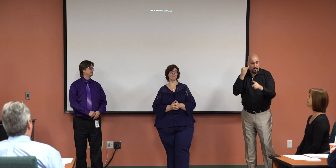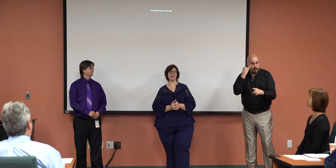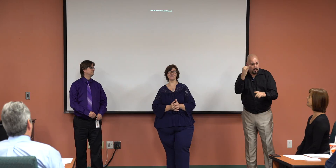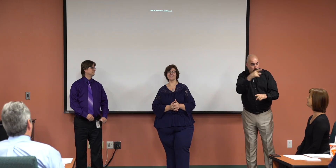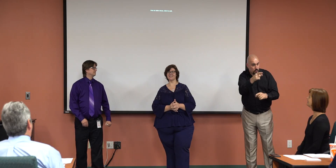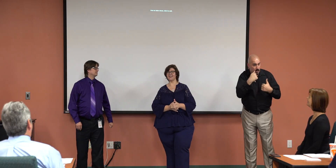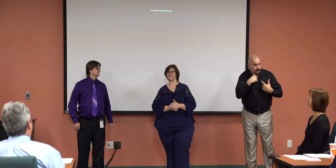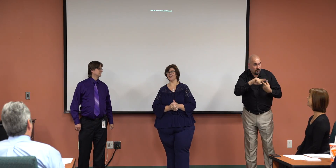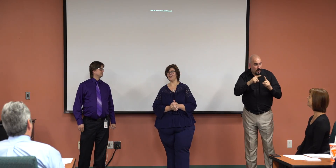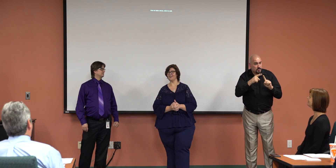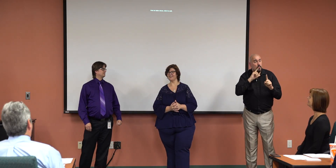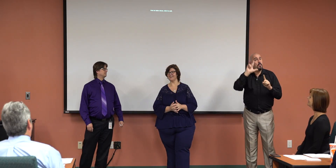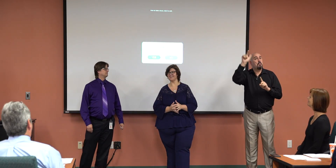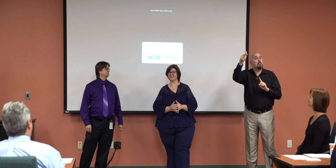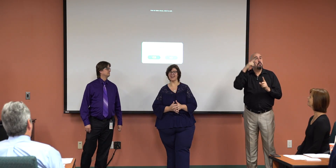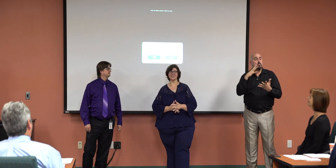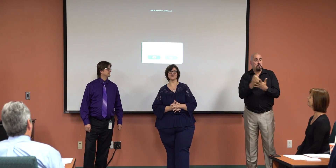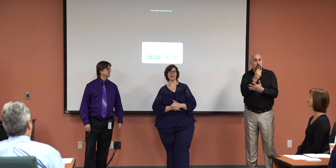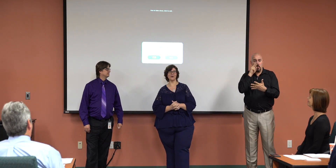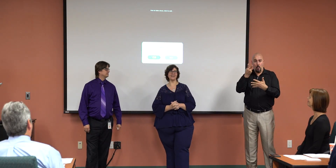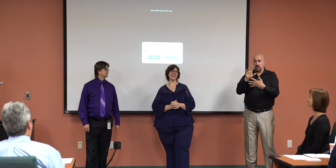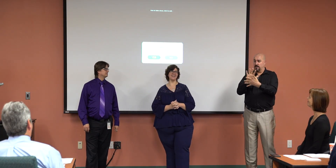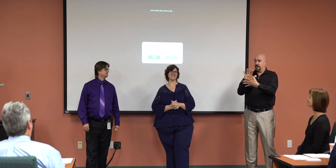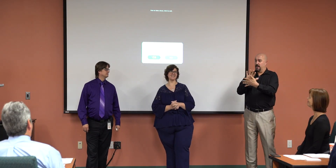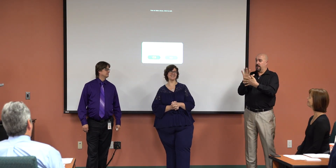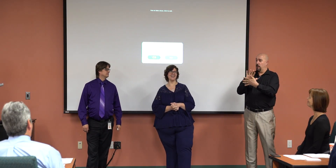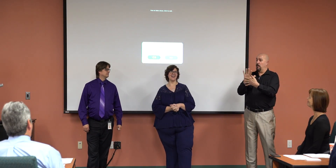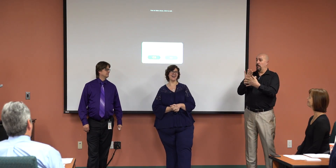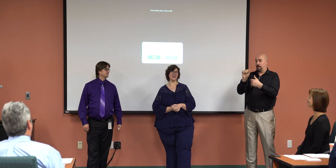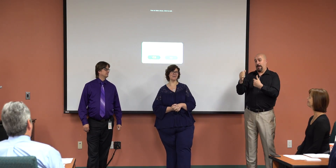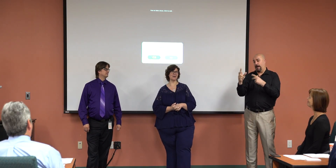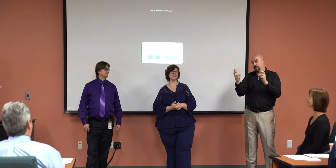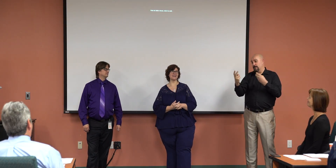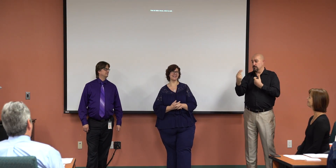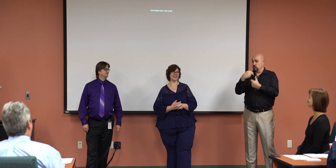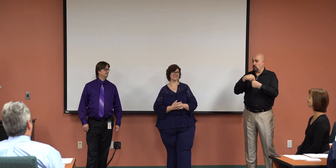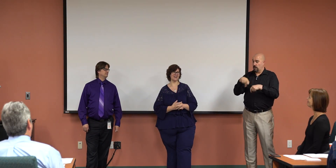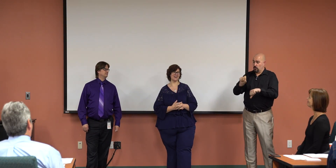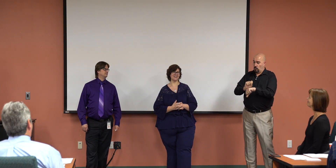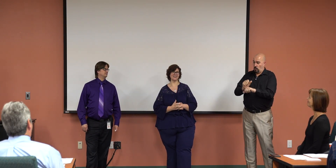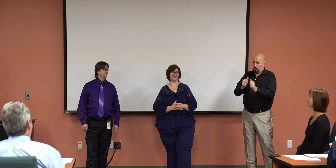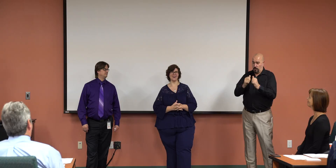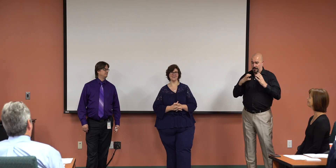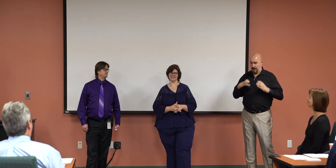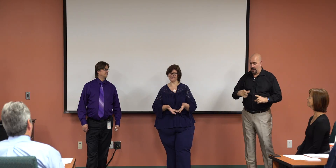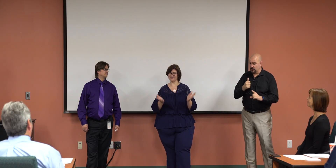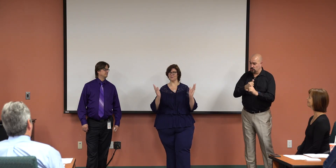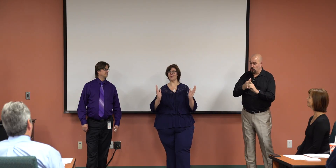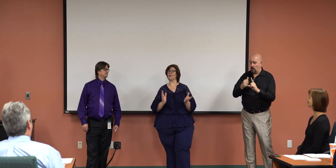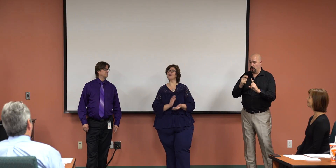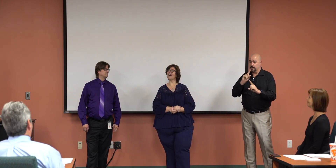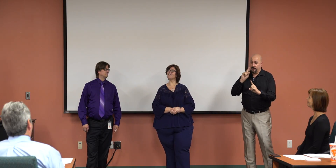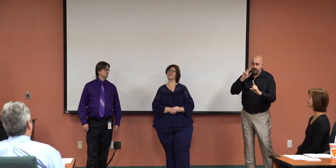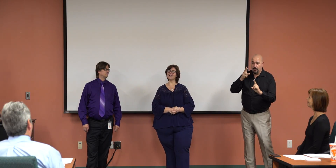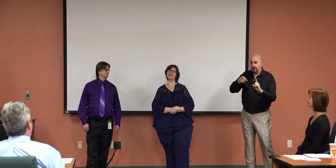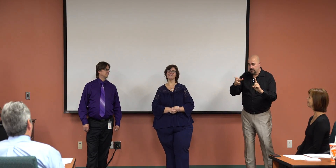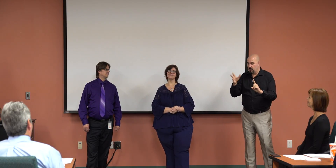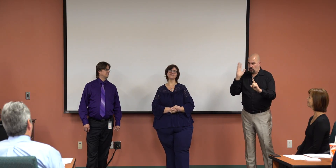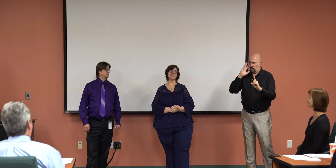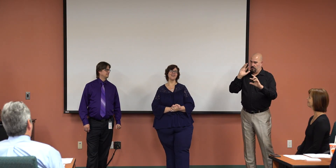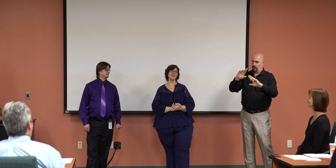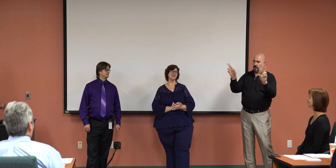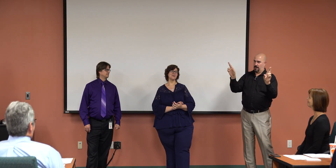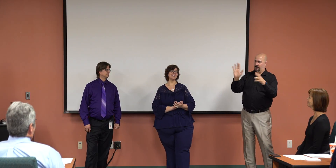might like to watch this later on and join us working with clients who have hearing loss, then we'll have it